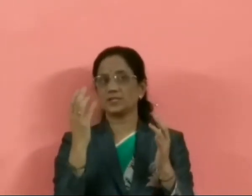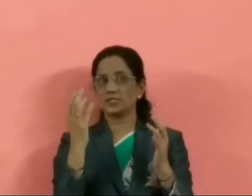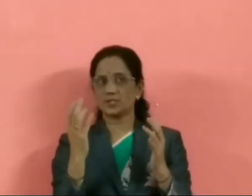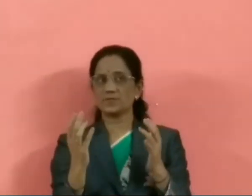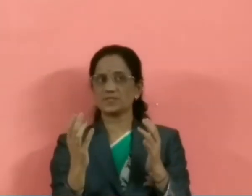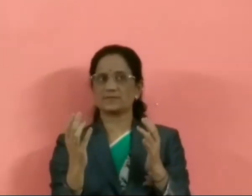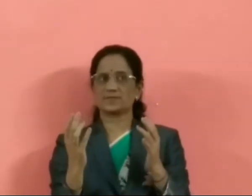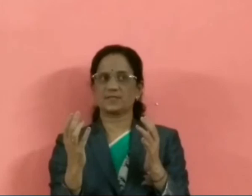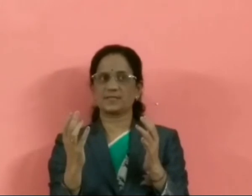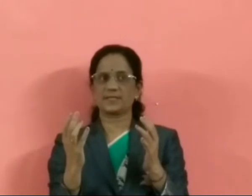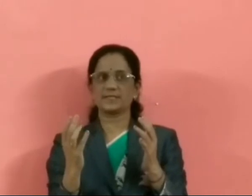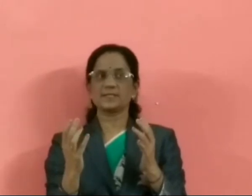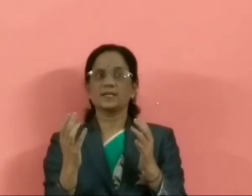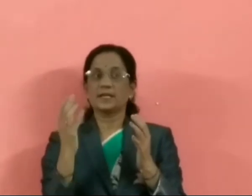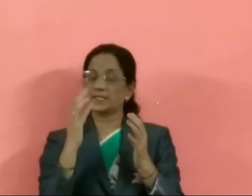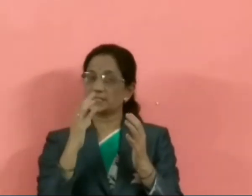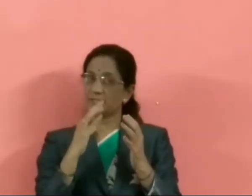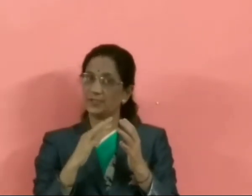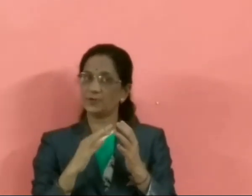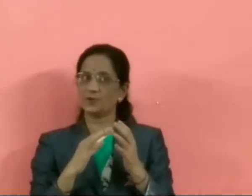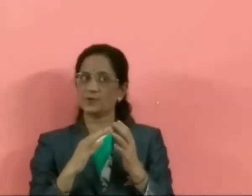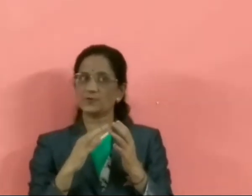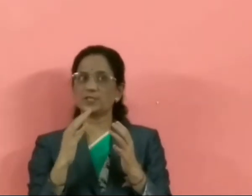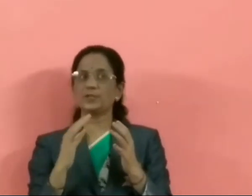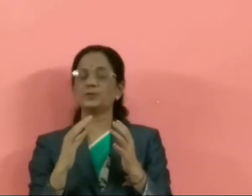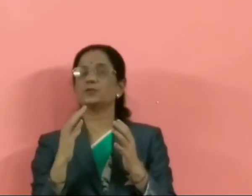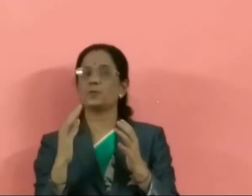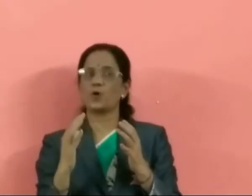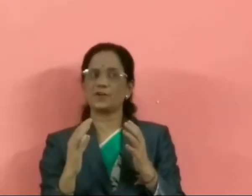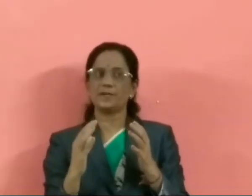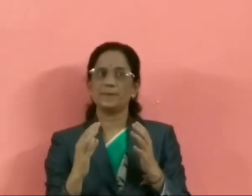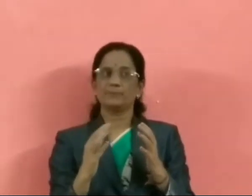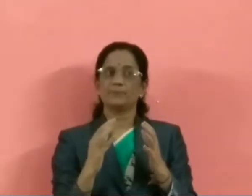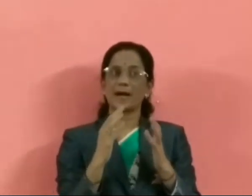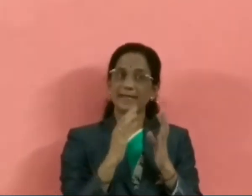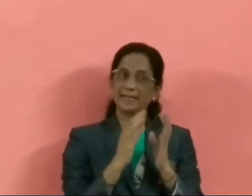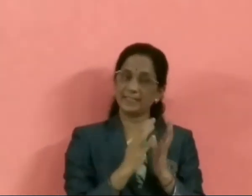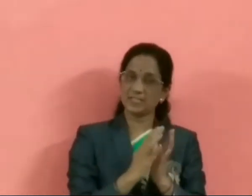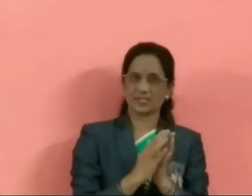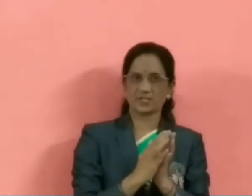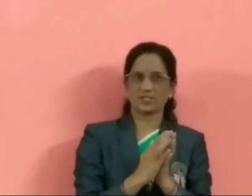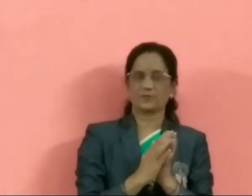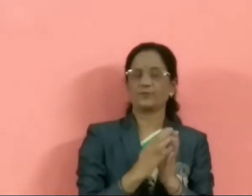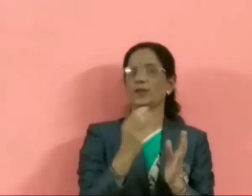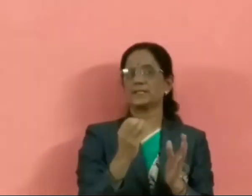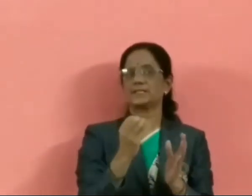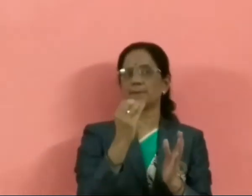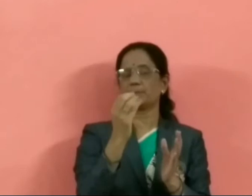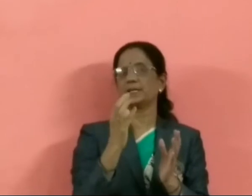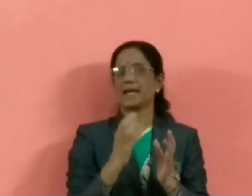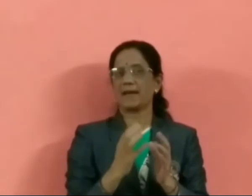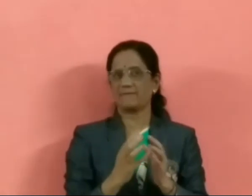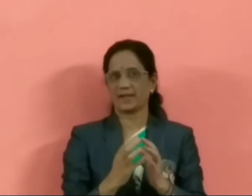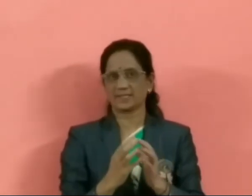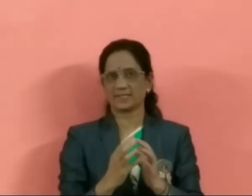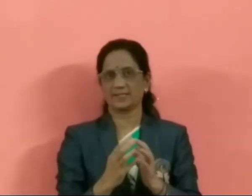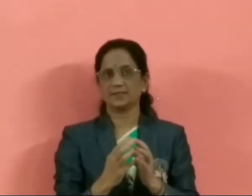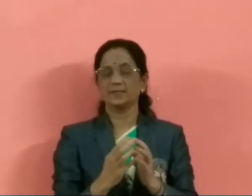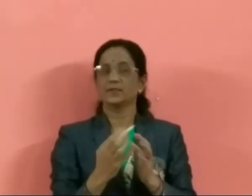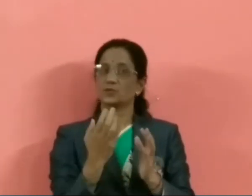germ substances is introduced into the body by injection. For example, TB vaccine. So it